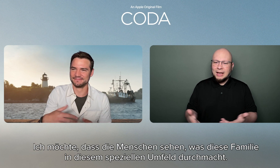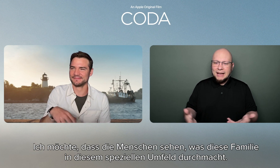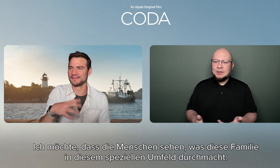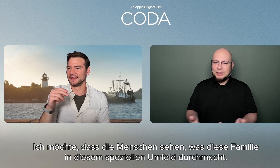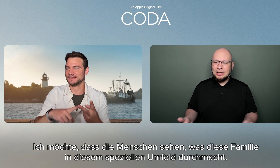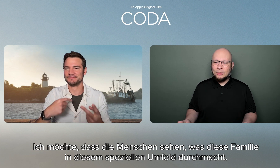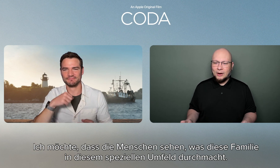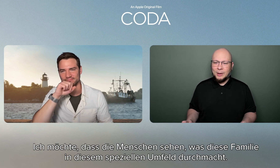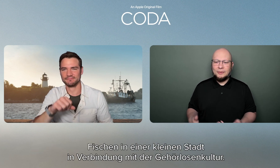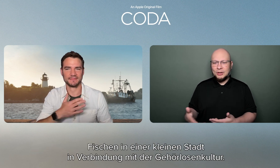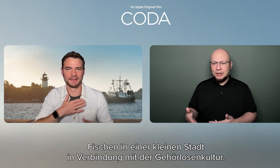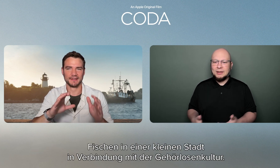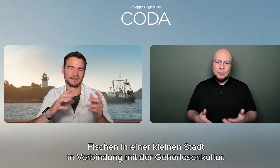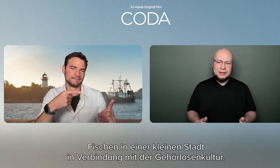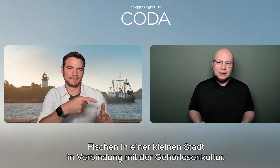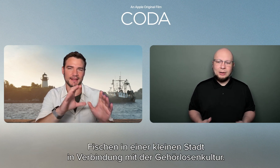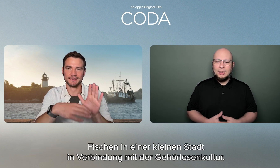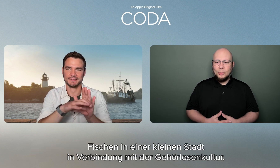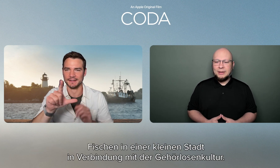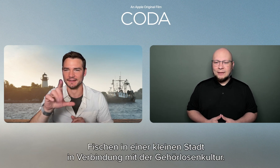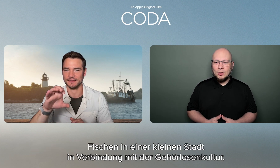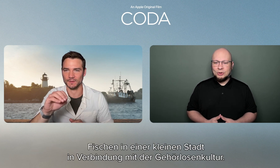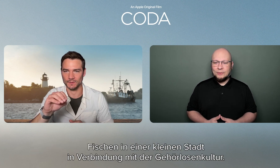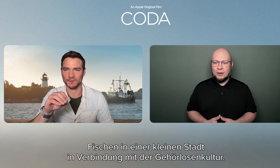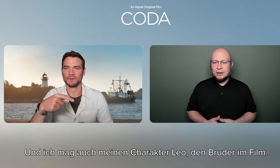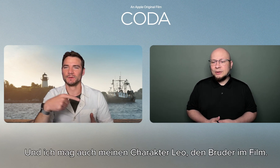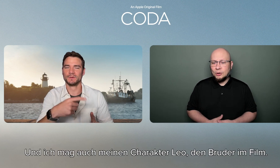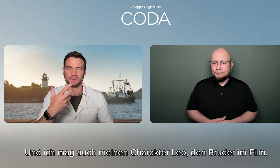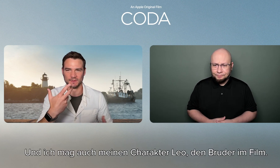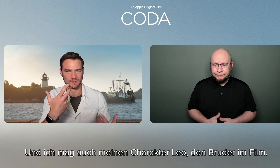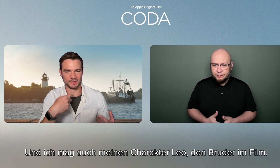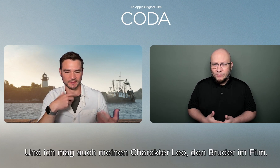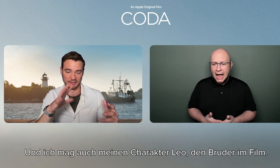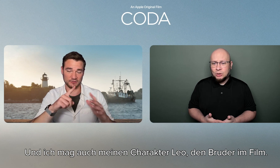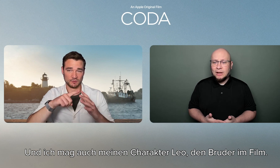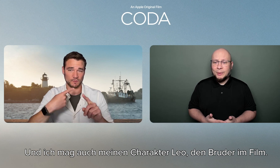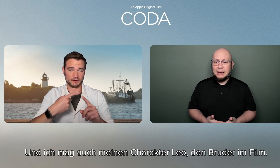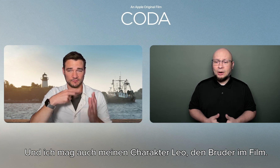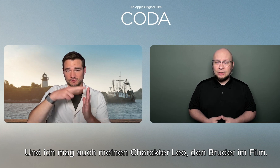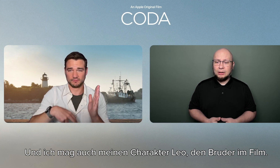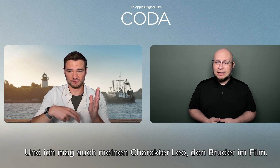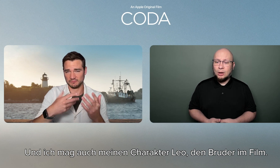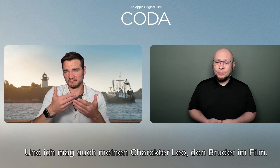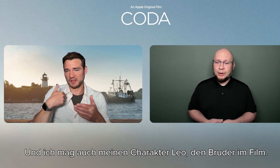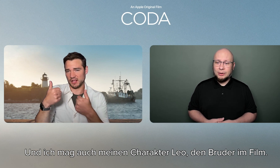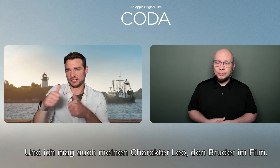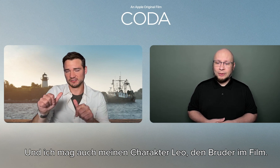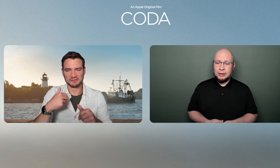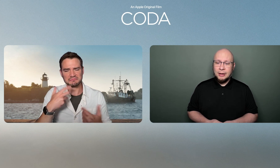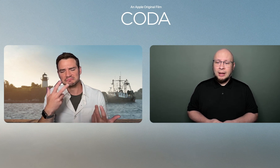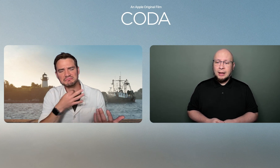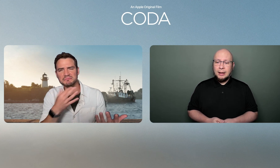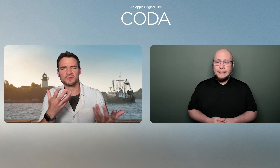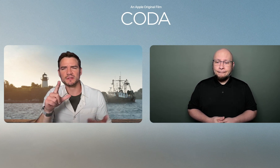such a in this particular environment, the fishing in a small town with the deaf culture involved. And also, I do love my character, Leo, the brother in the